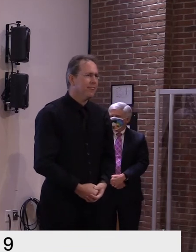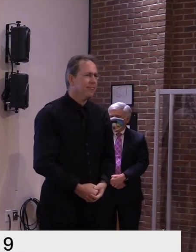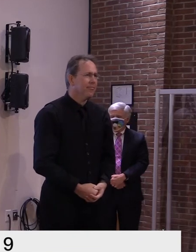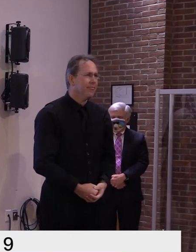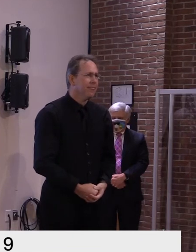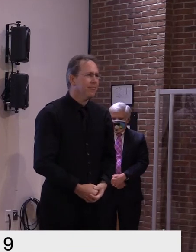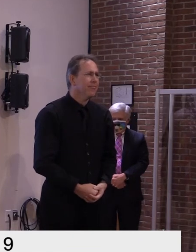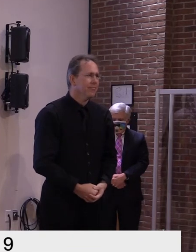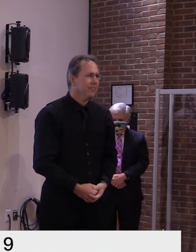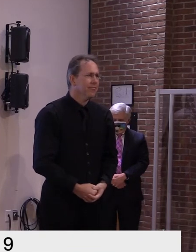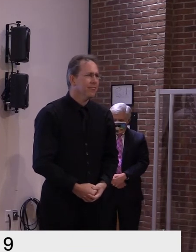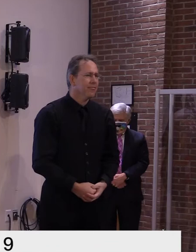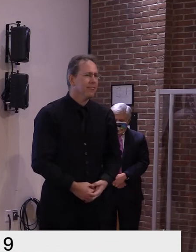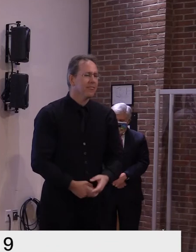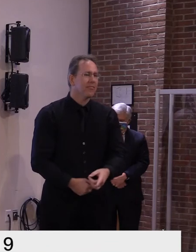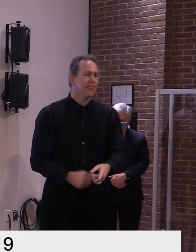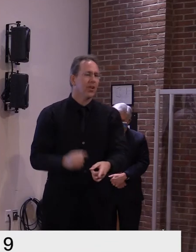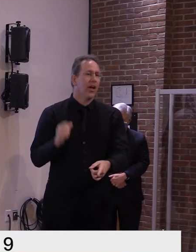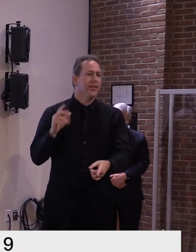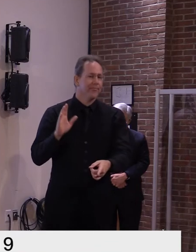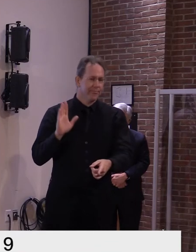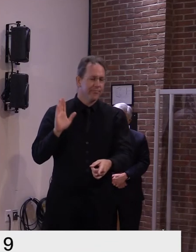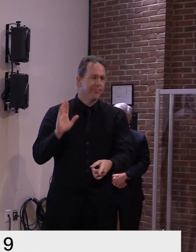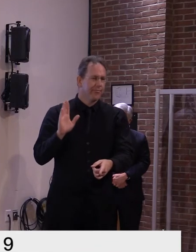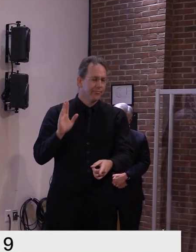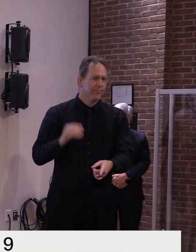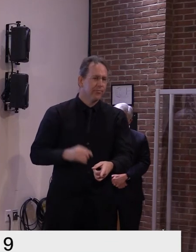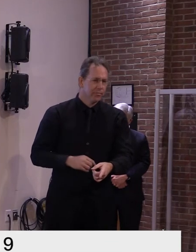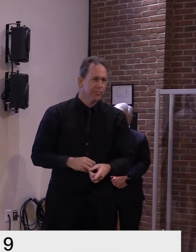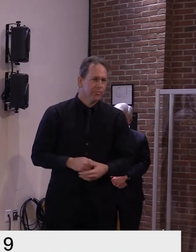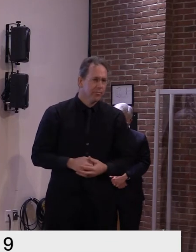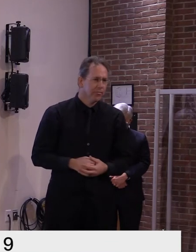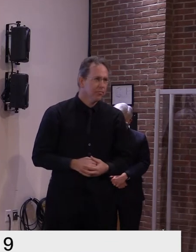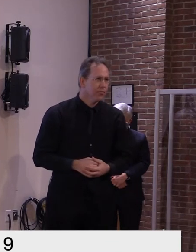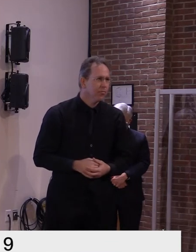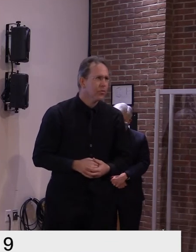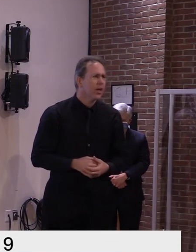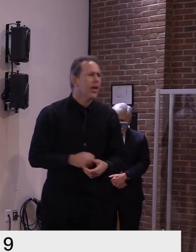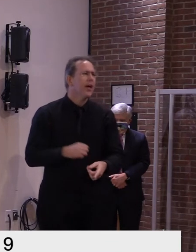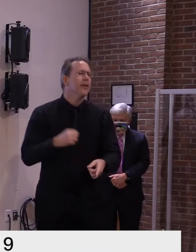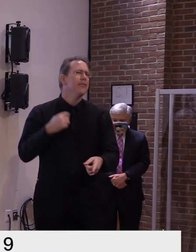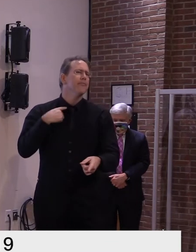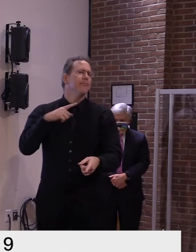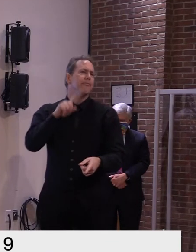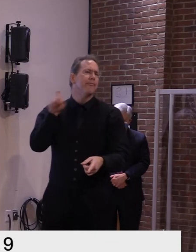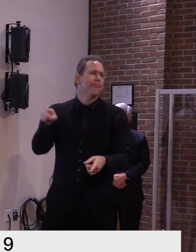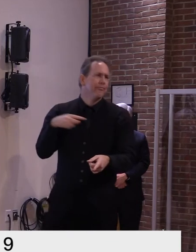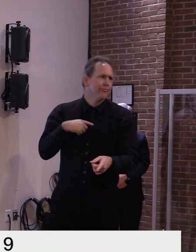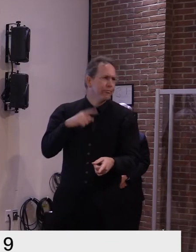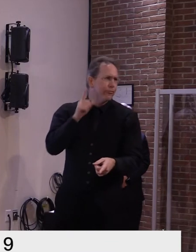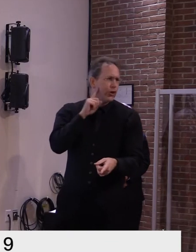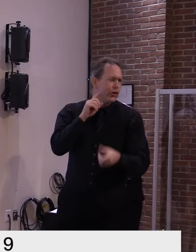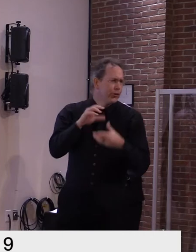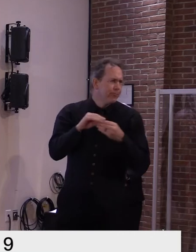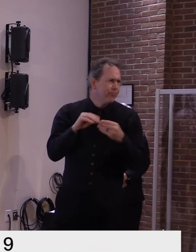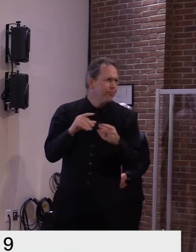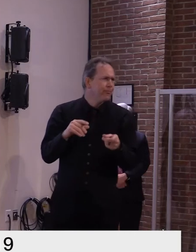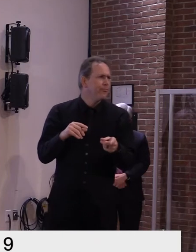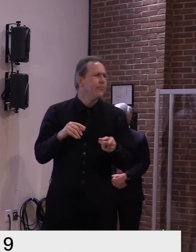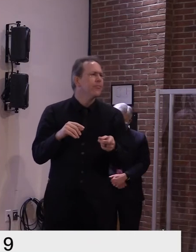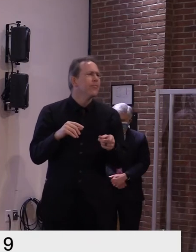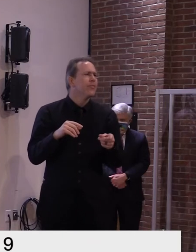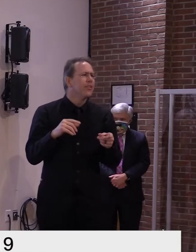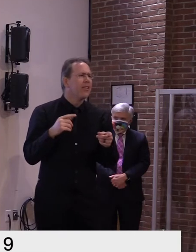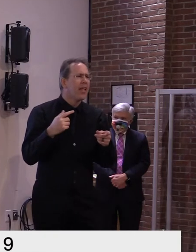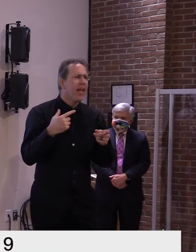Hi there. I'm hoping to find out, do you have a list of everyone who was on the bus